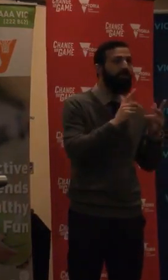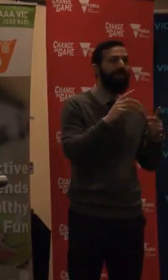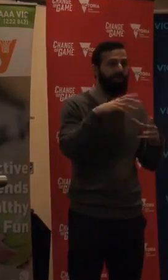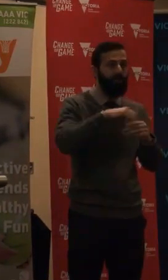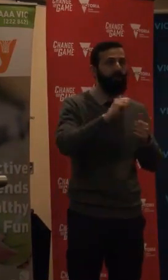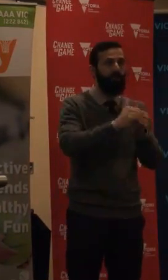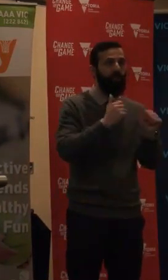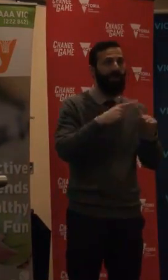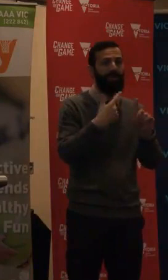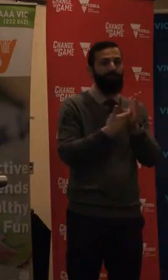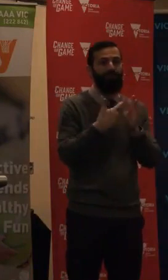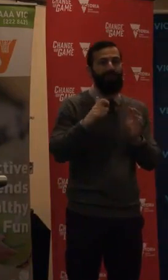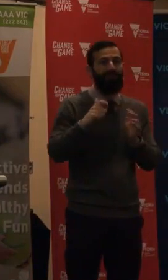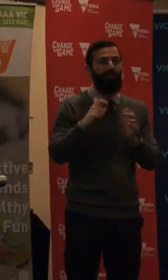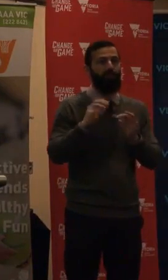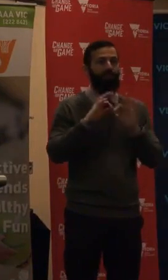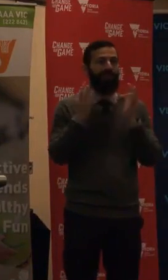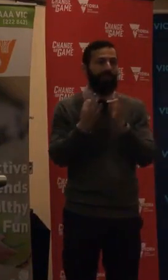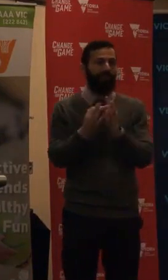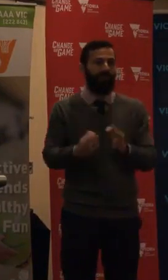and recreation organisations.